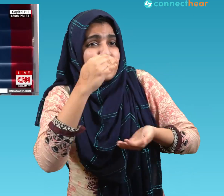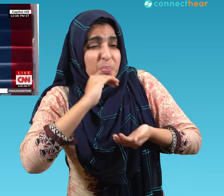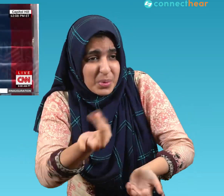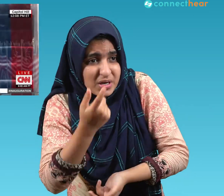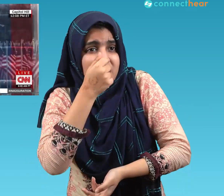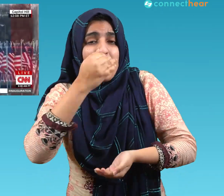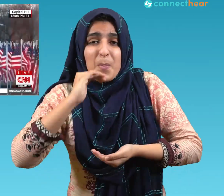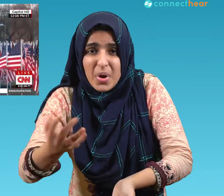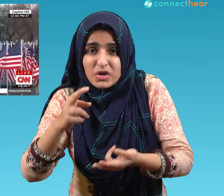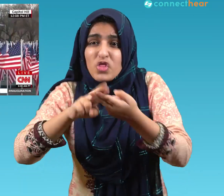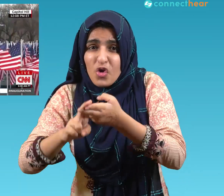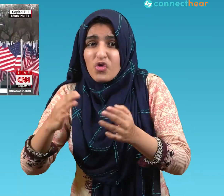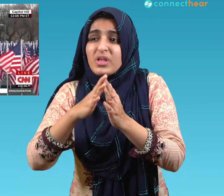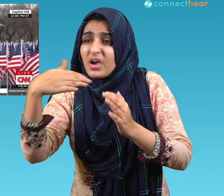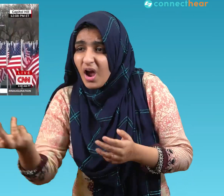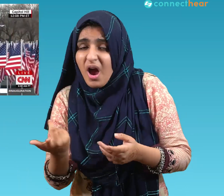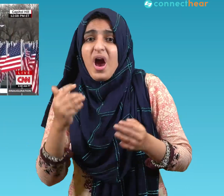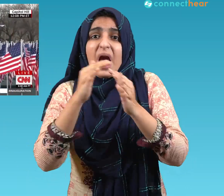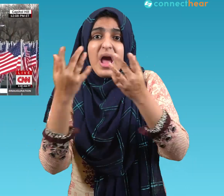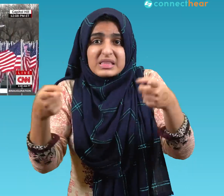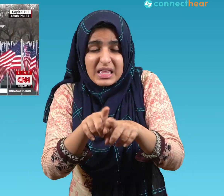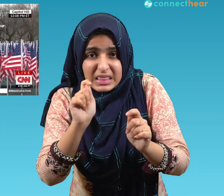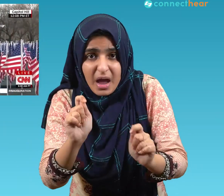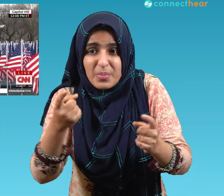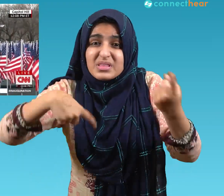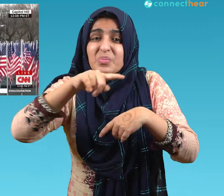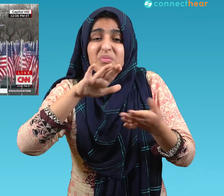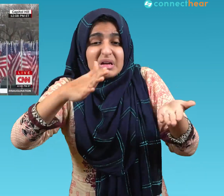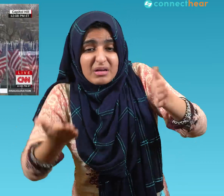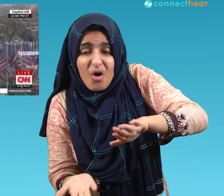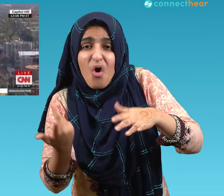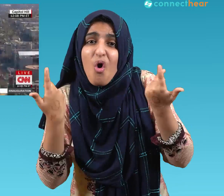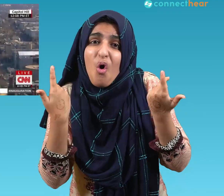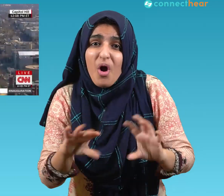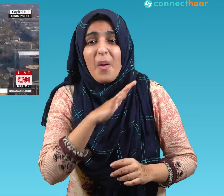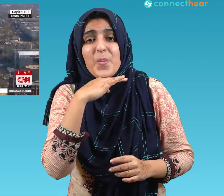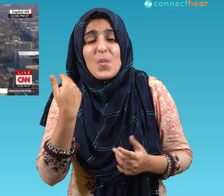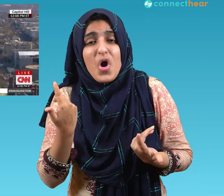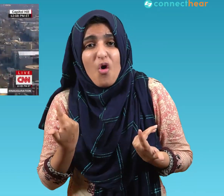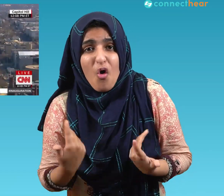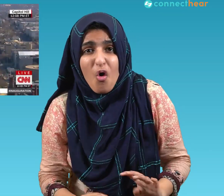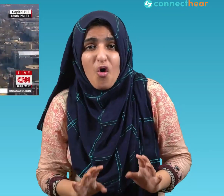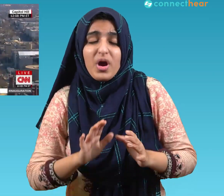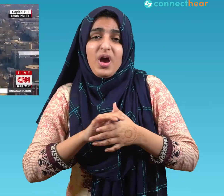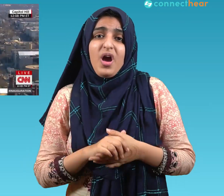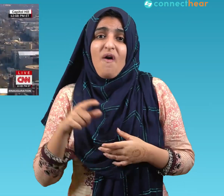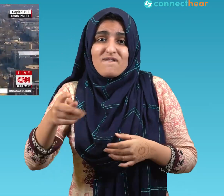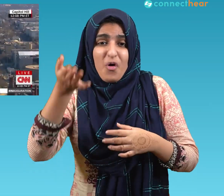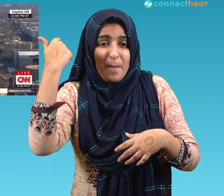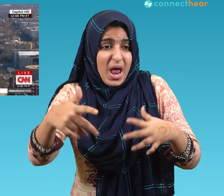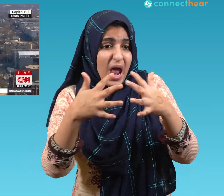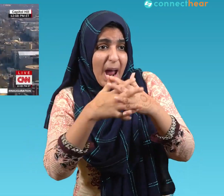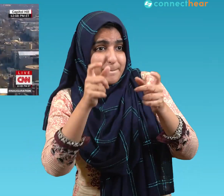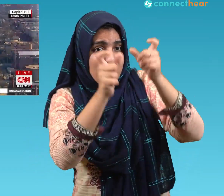daughters, friends, neighbors, and coworkers. We'll honor them by becoming the people and the nation we know